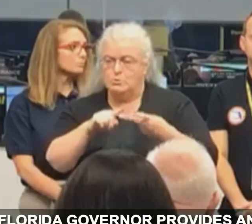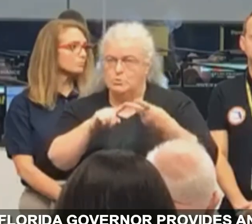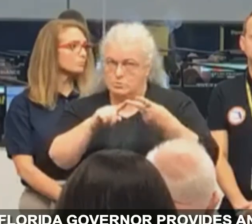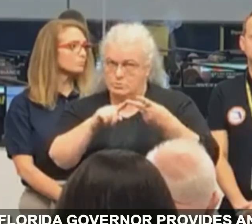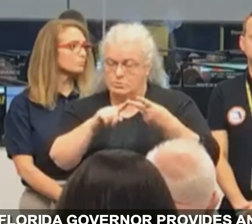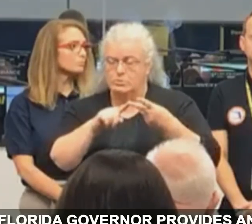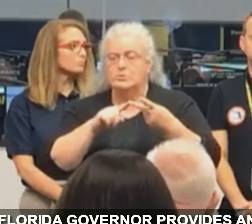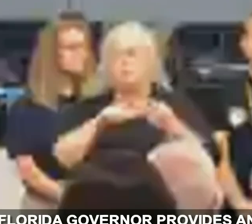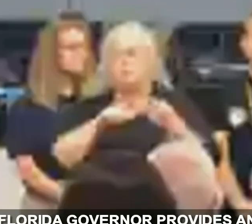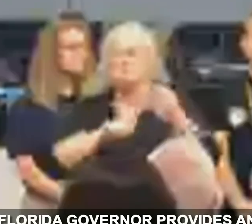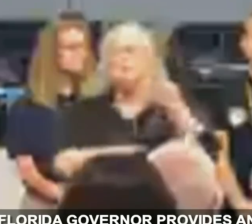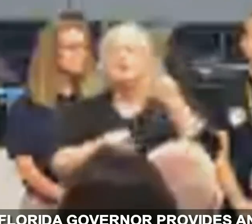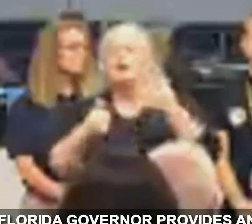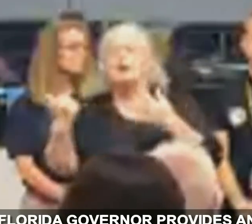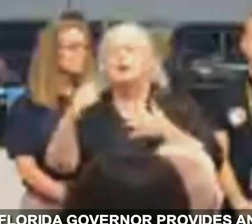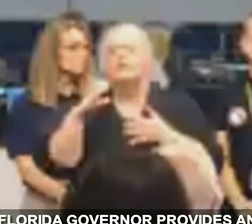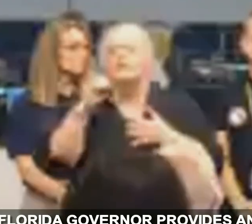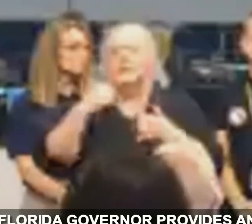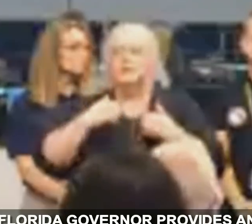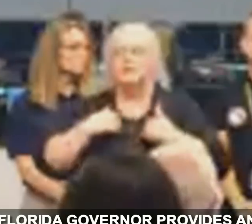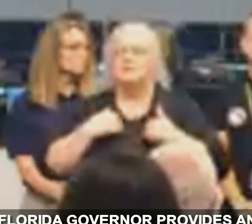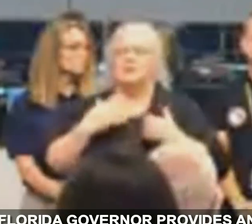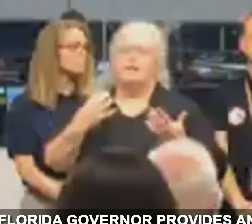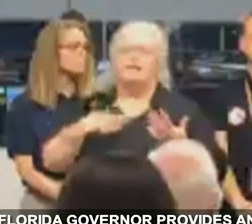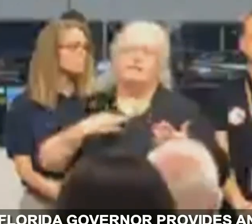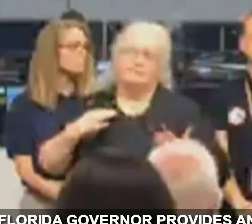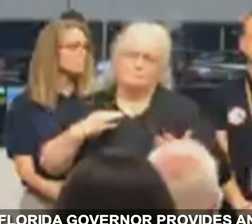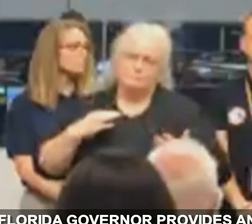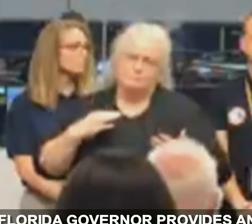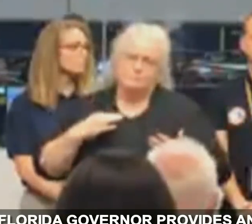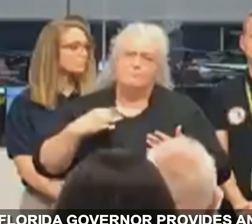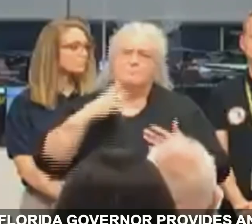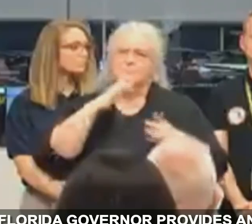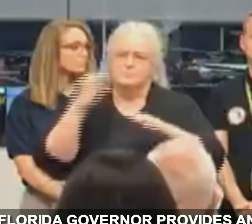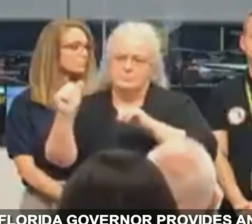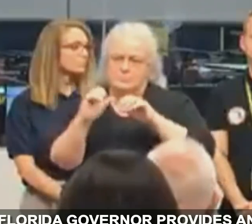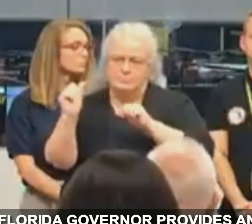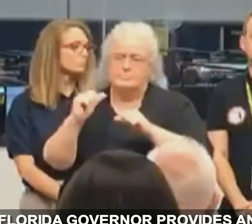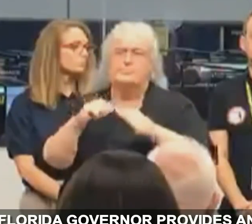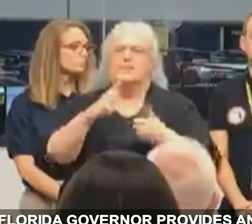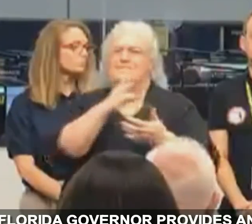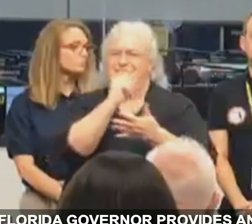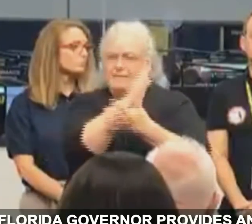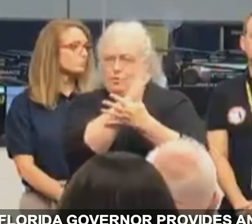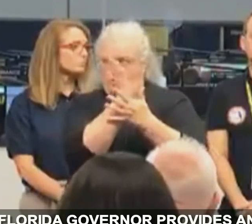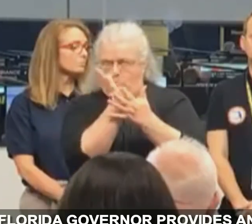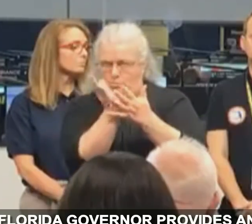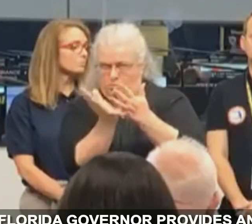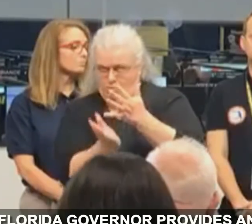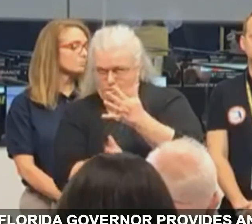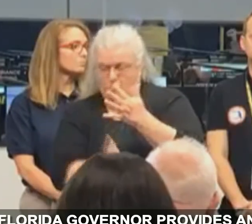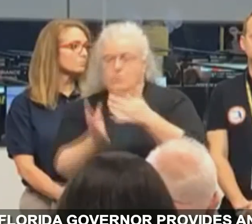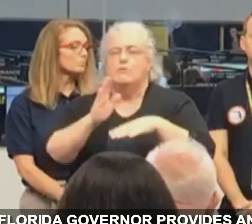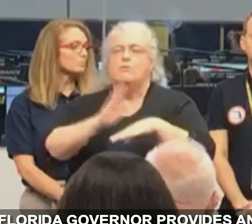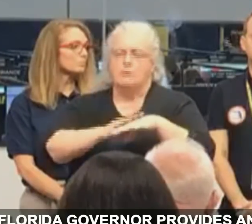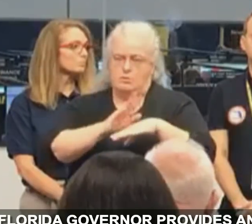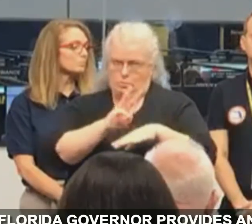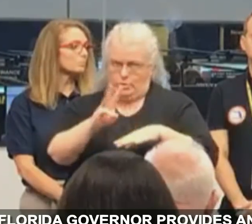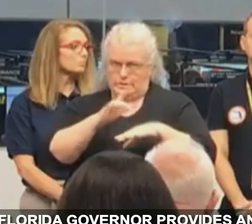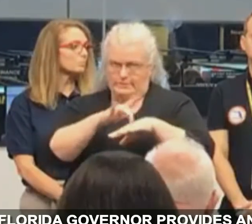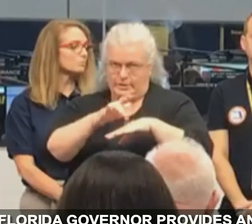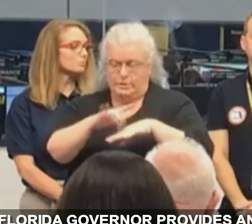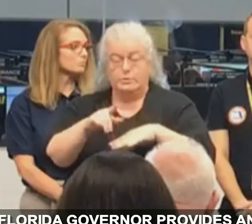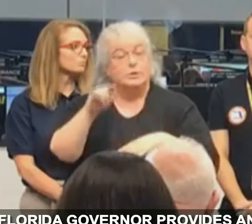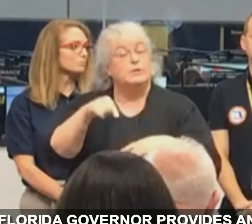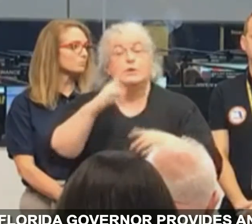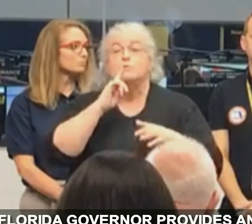issued voluntary evacuation orders. Glades, Hendry, Martin, Osceola, Palm Beach, St. Lucie. Obviously, those evacuation orders